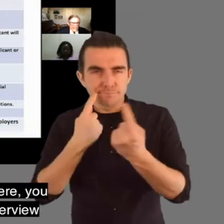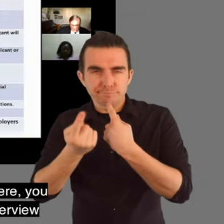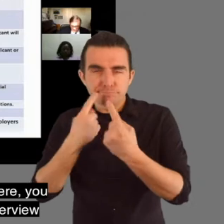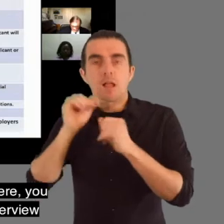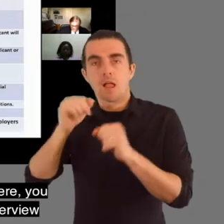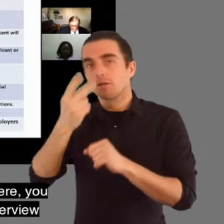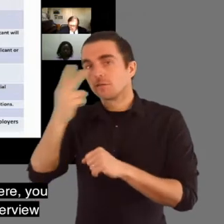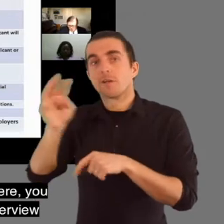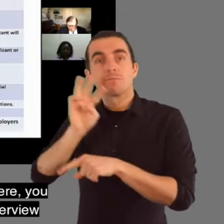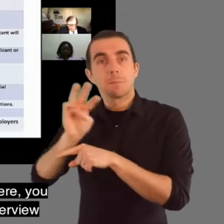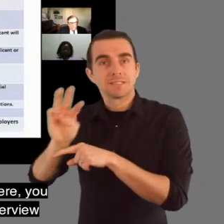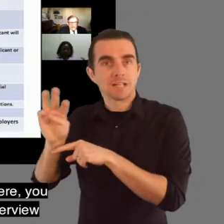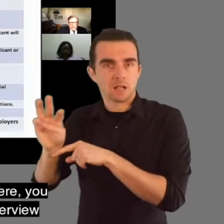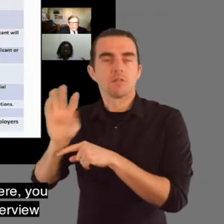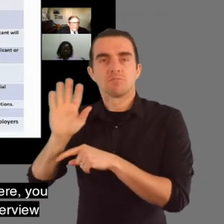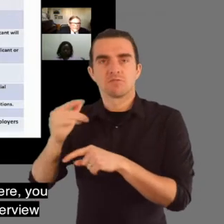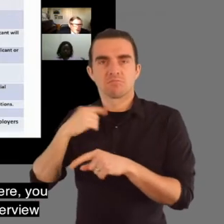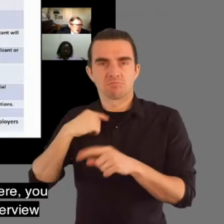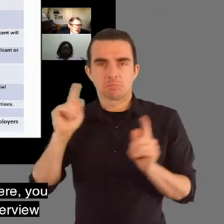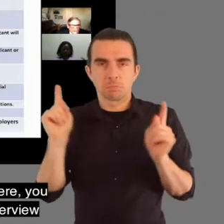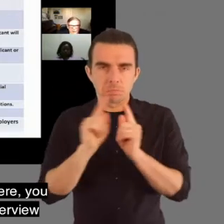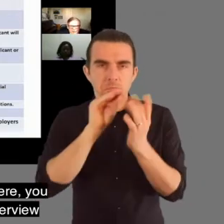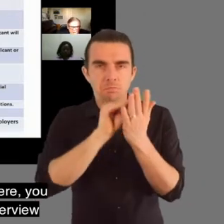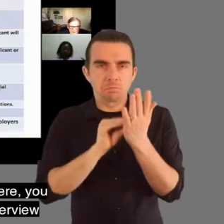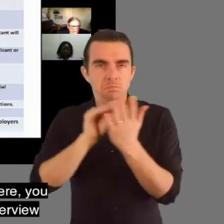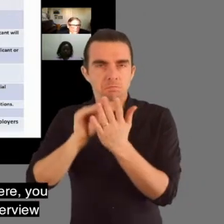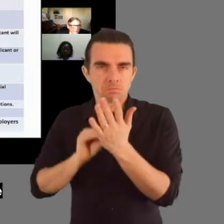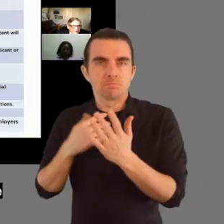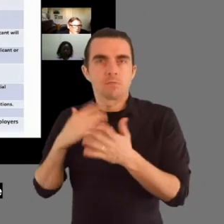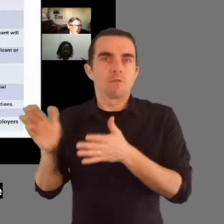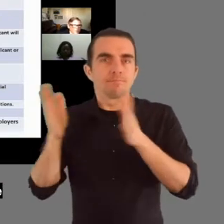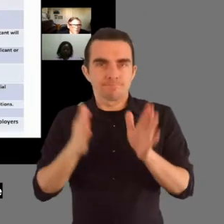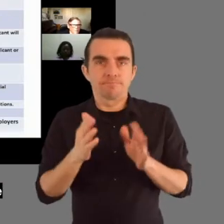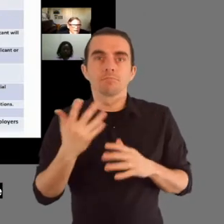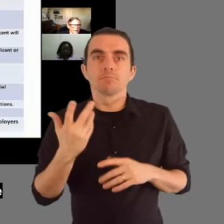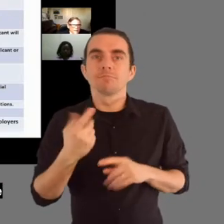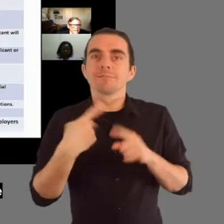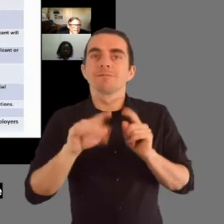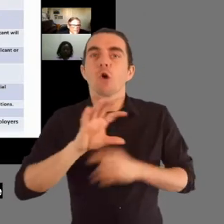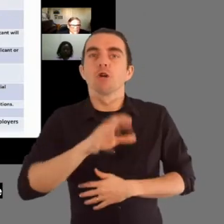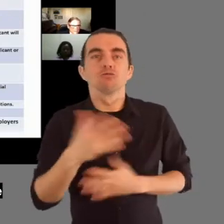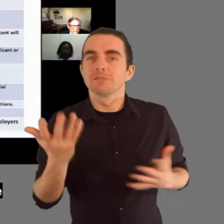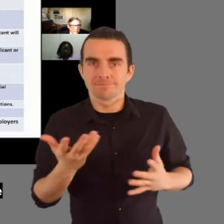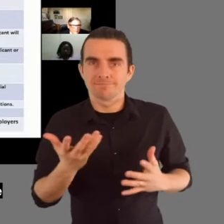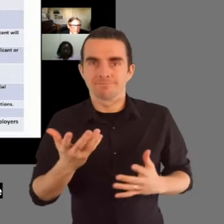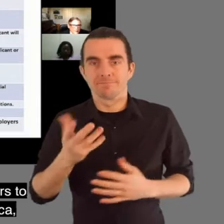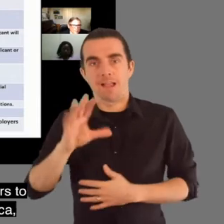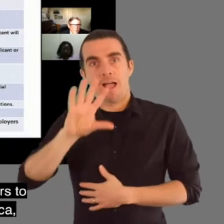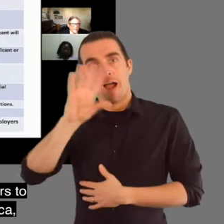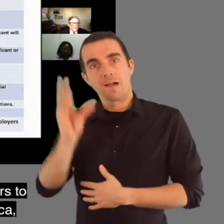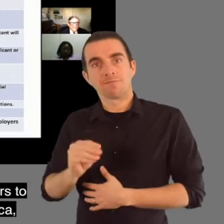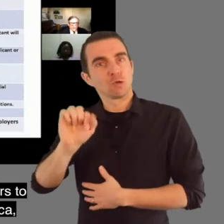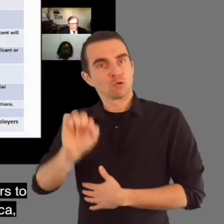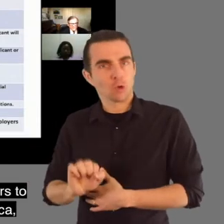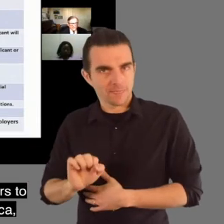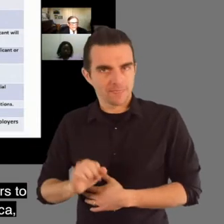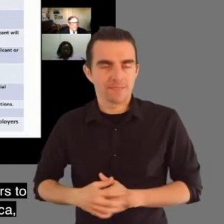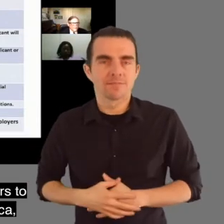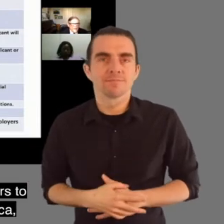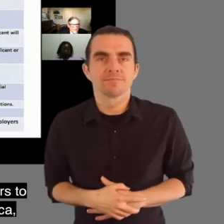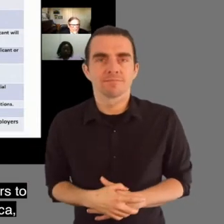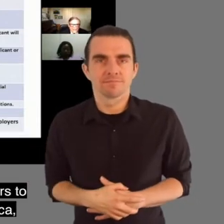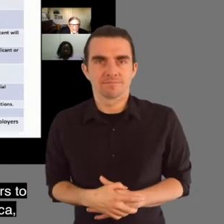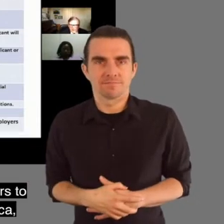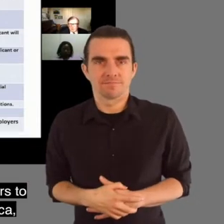Arman there. You will be able to watch the full interview on the website, but those are the main points. Now over